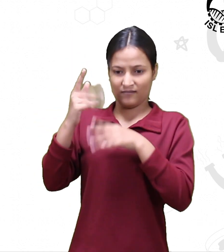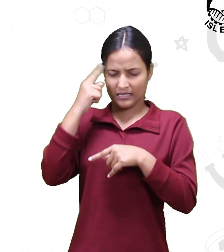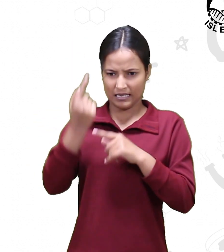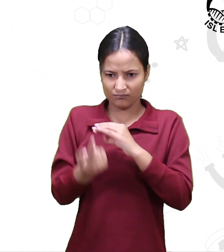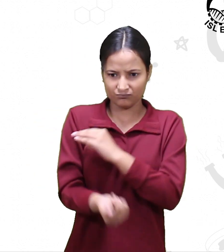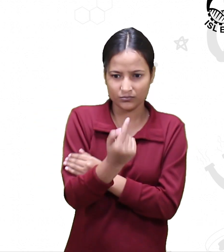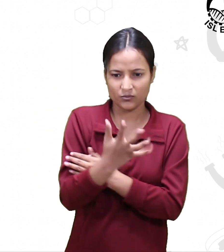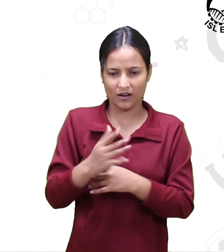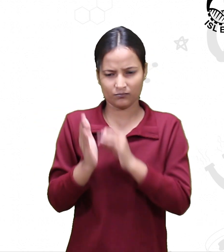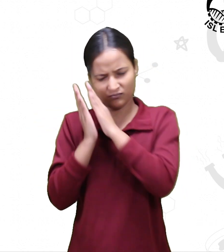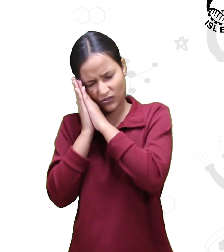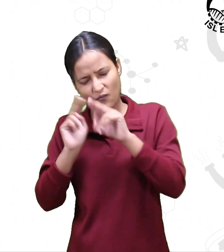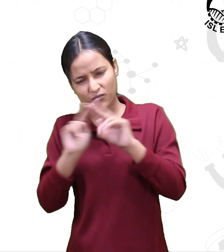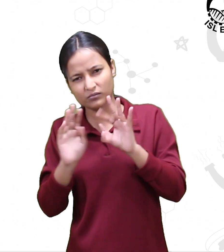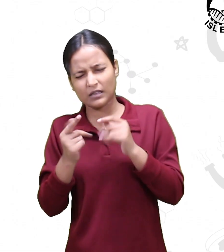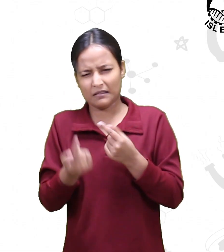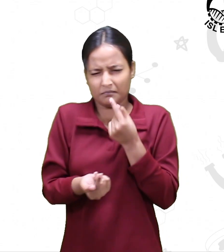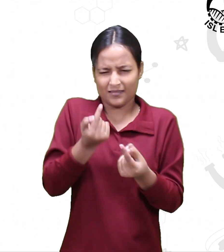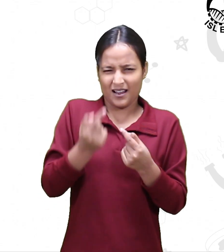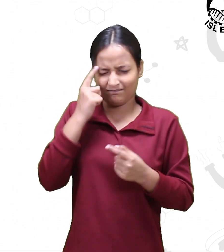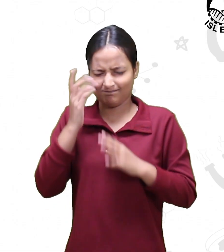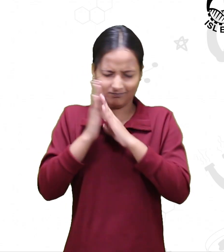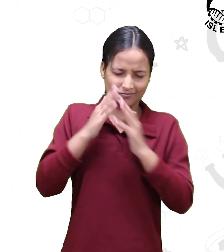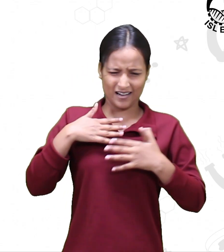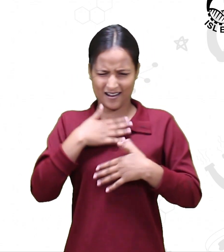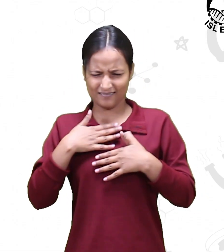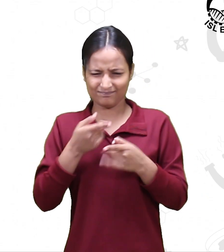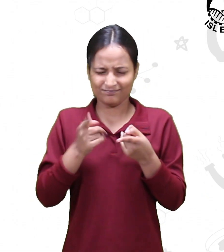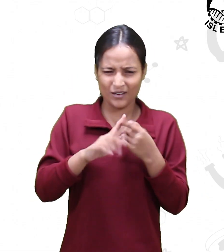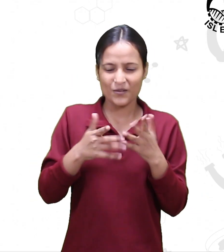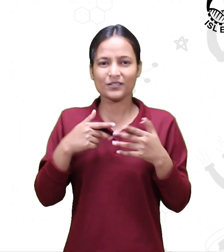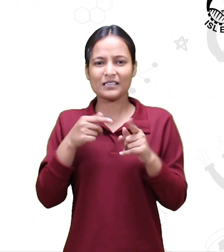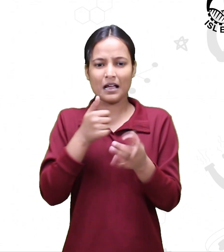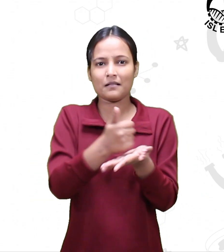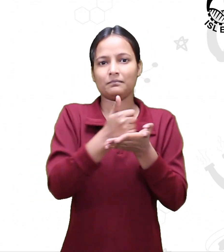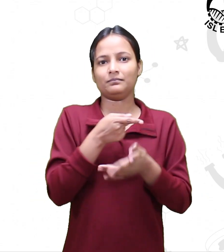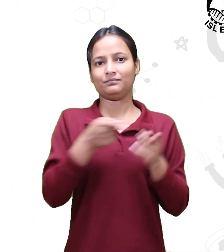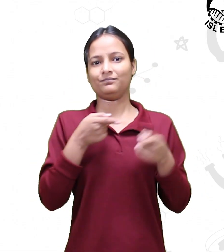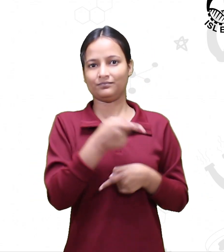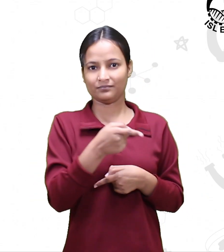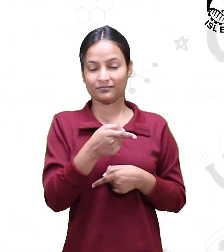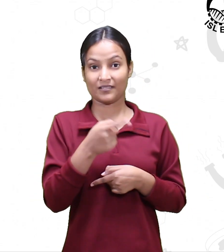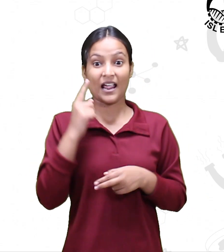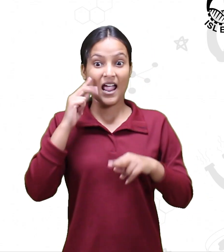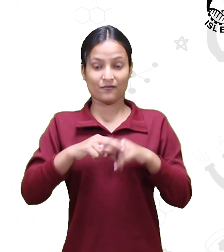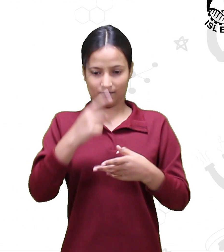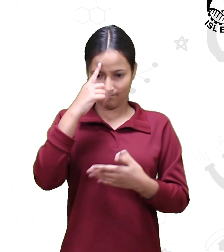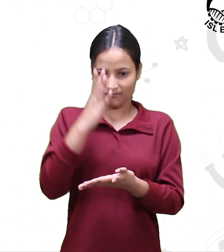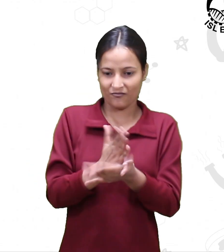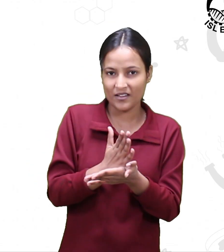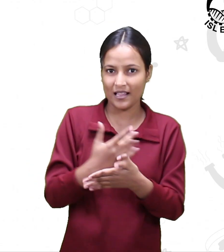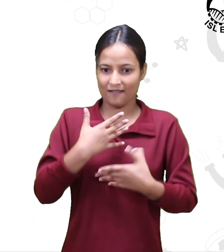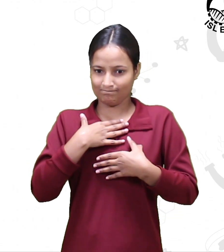does, then you keep chasing and keep chasing and keep chasing people whom you would feel may be the right sort of person to help you with. As long as one is